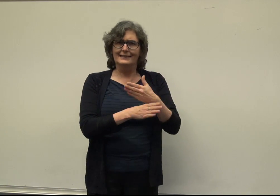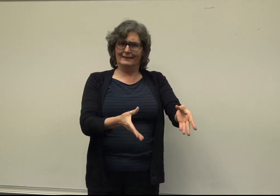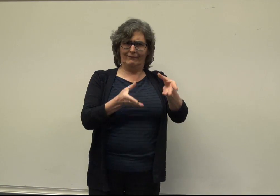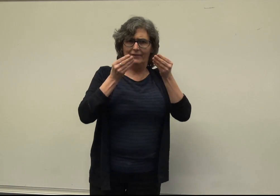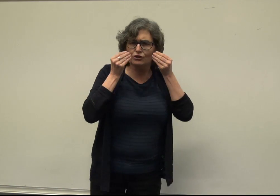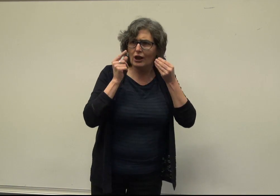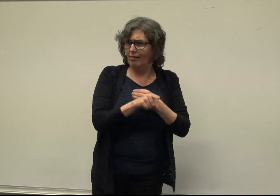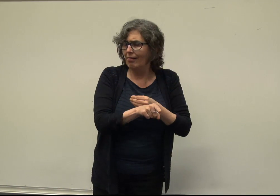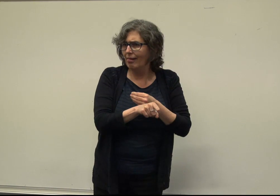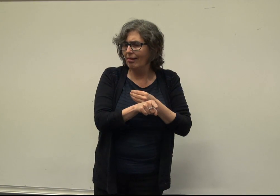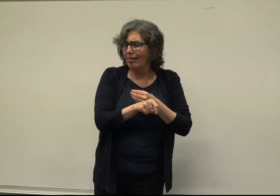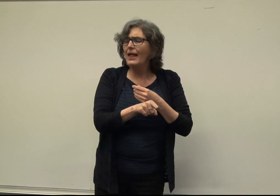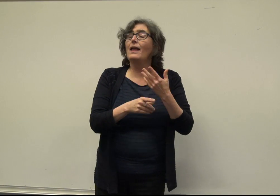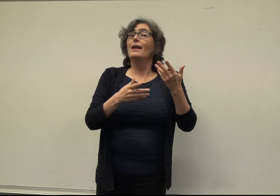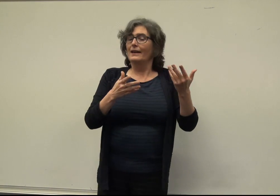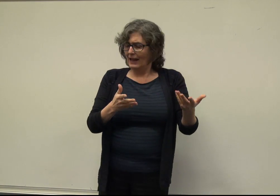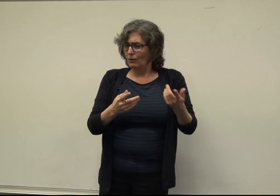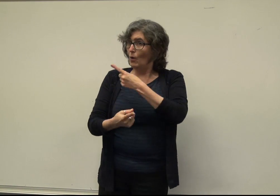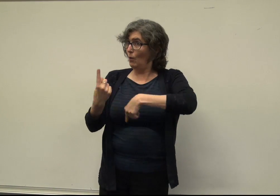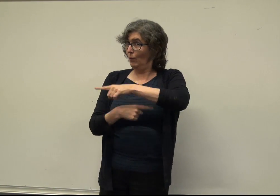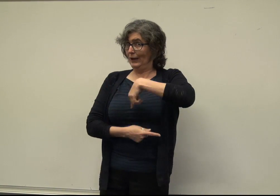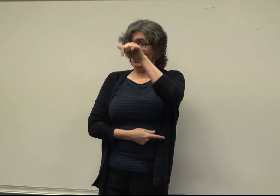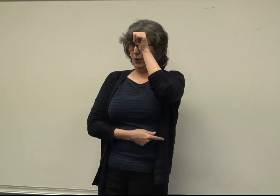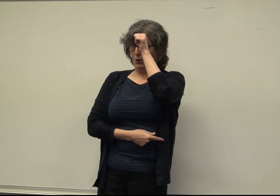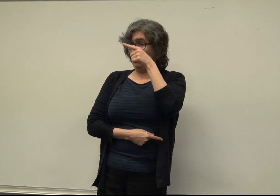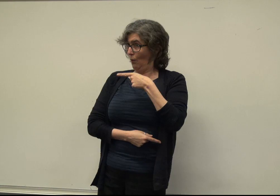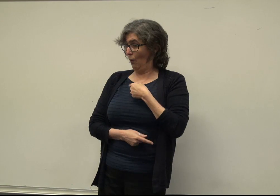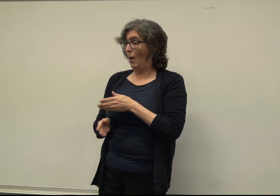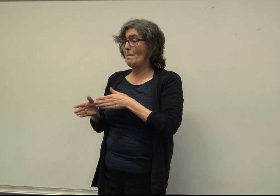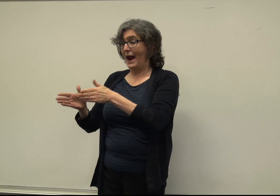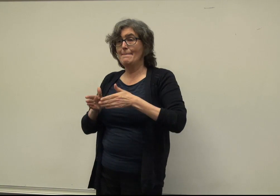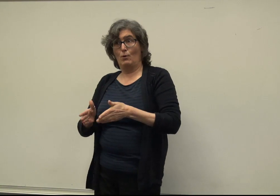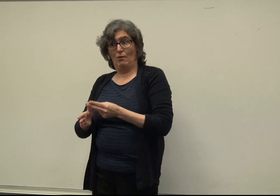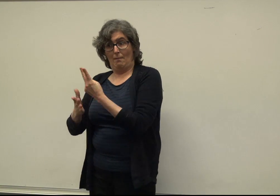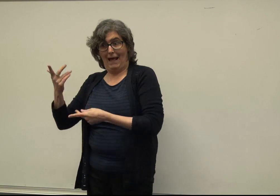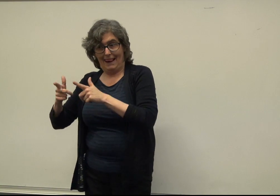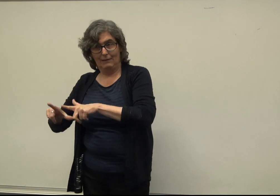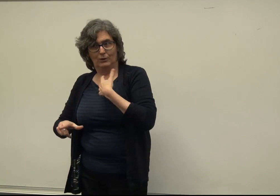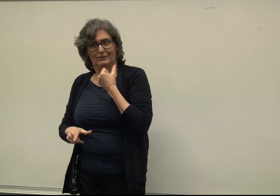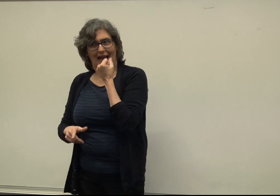at visual spatial abilities, well, that could actually,